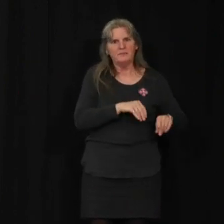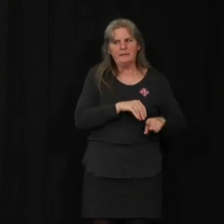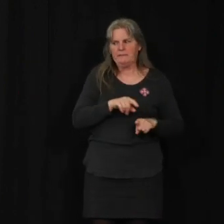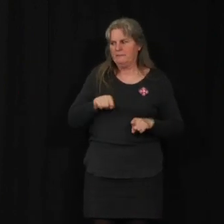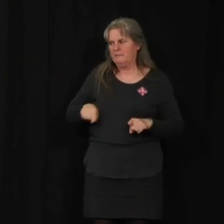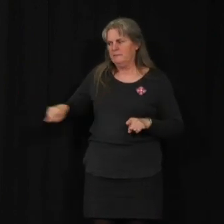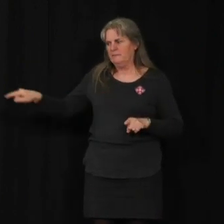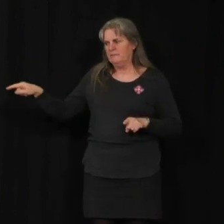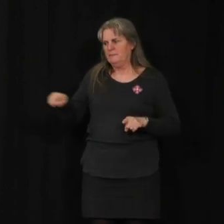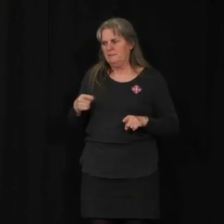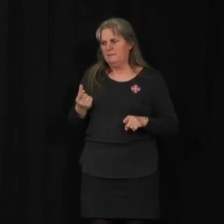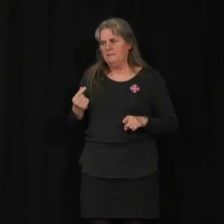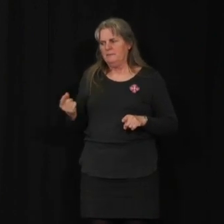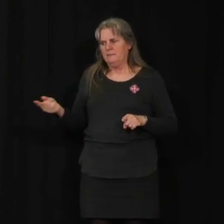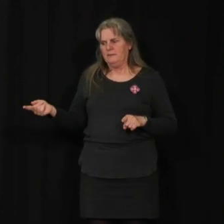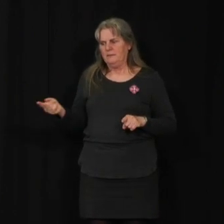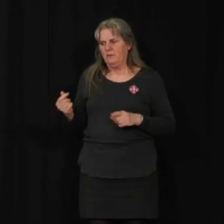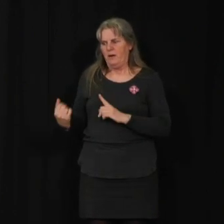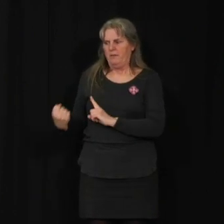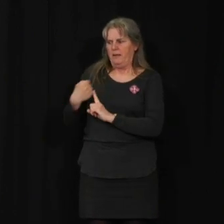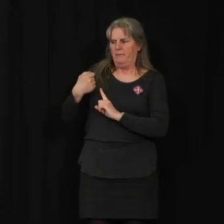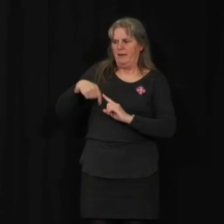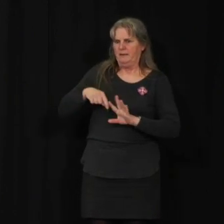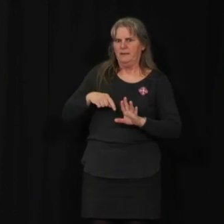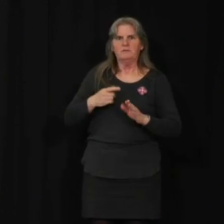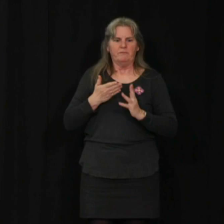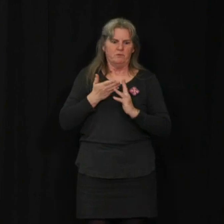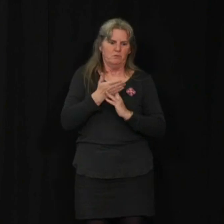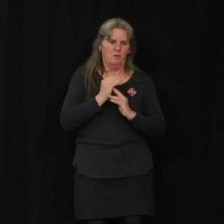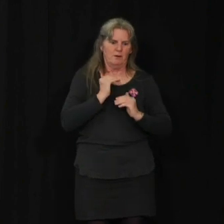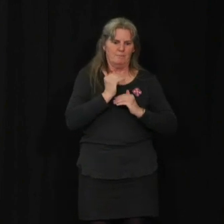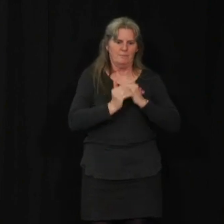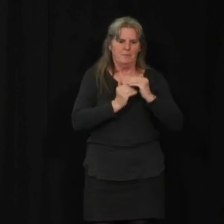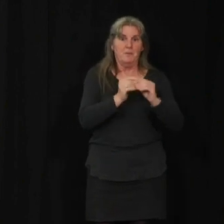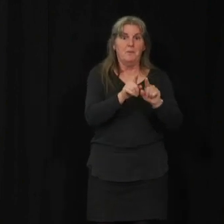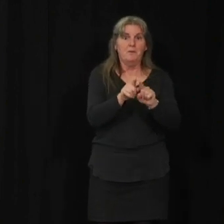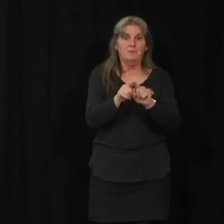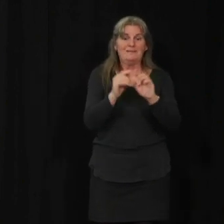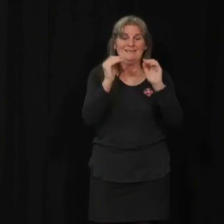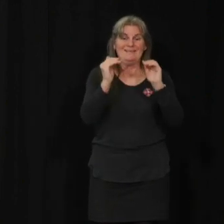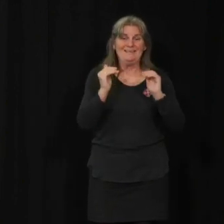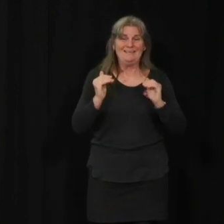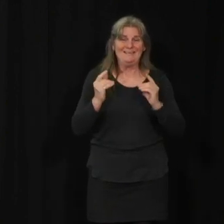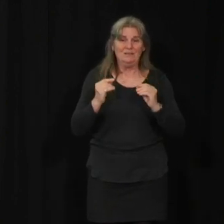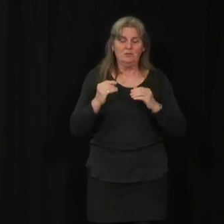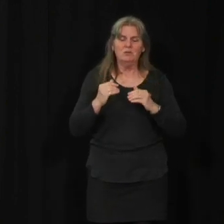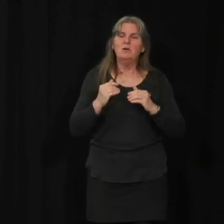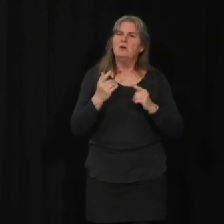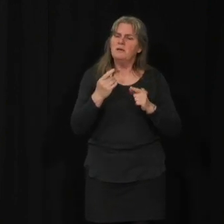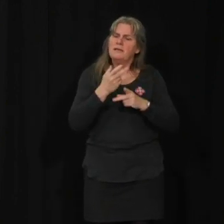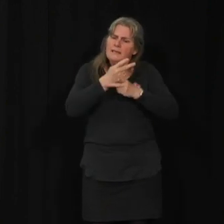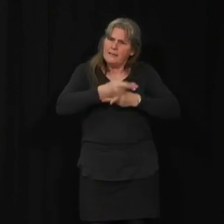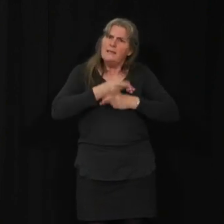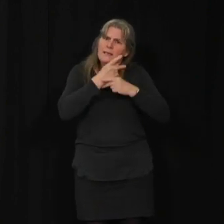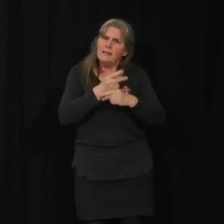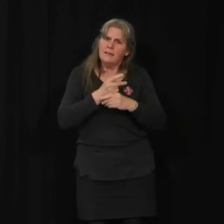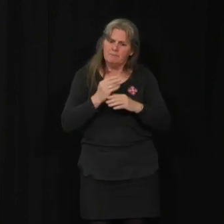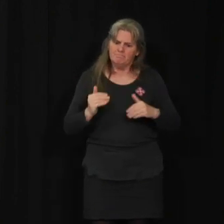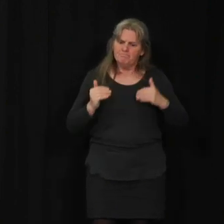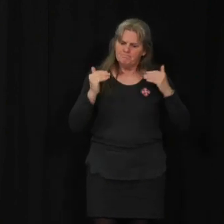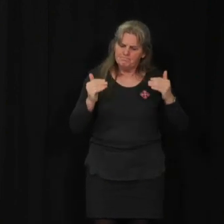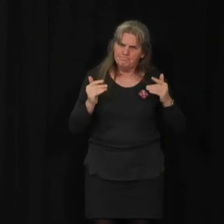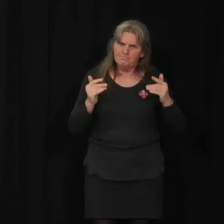determine how quickly we can get through our other phases as well. So we are cautiously optimistic with the approaches that are being